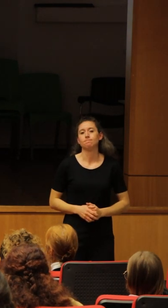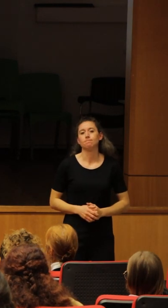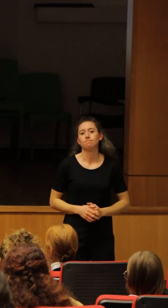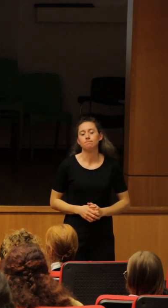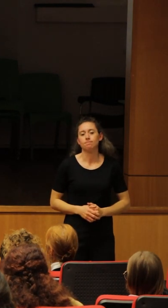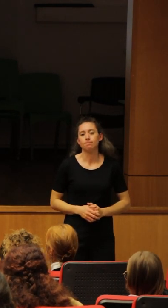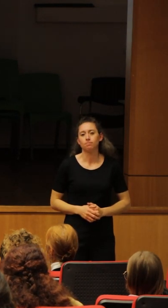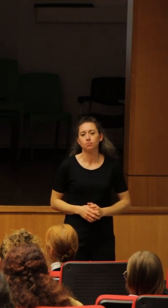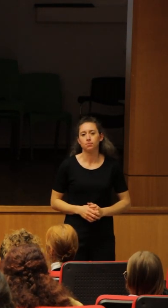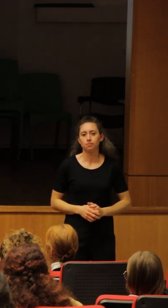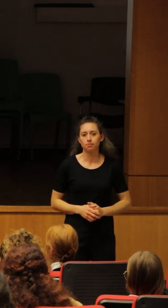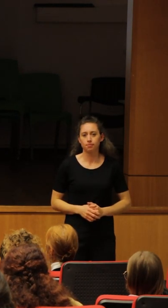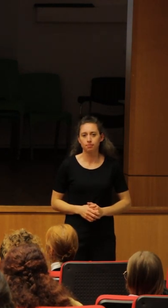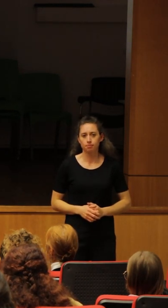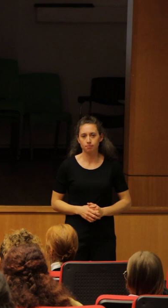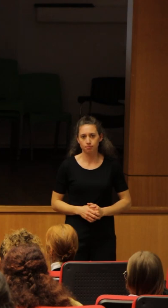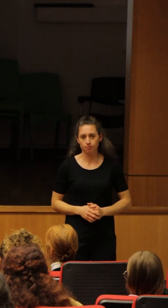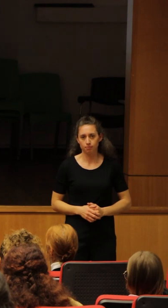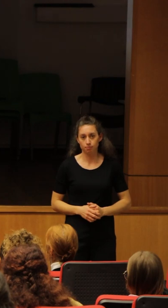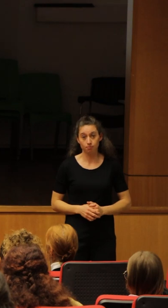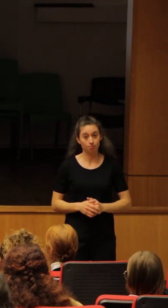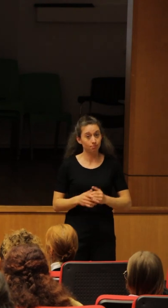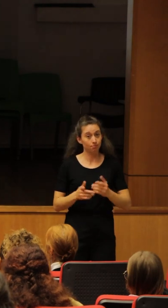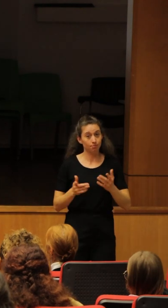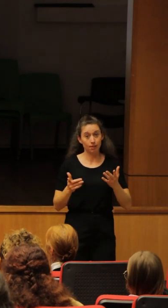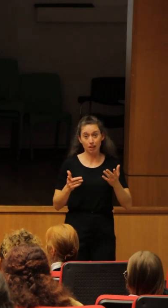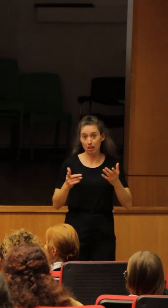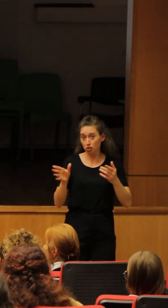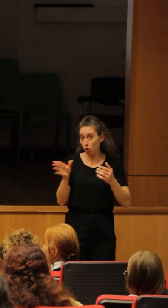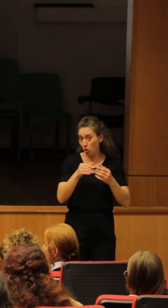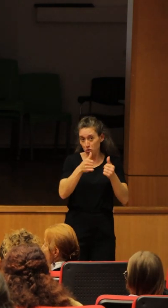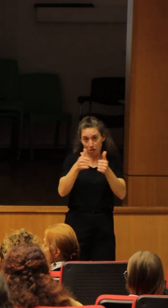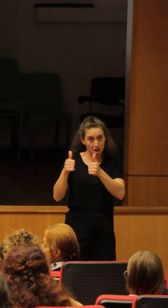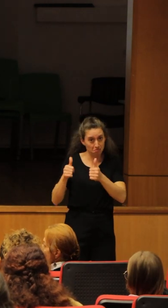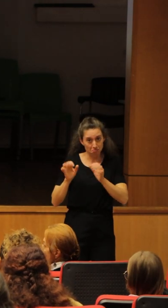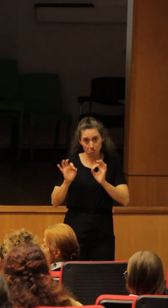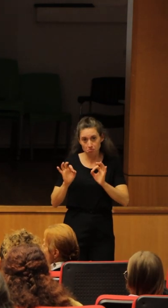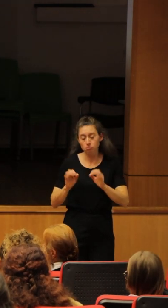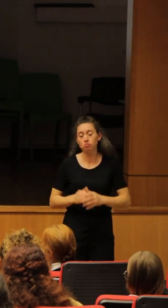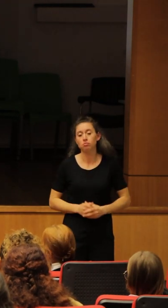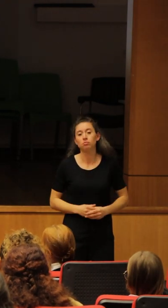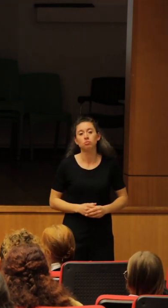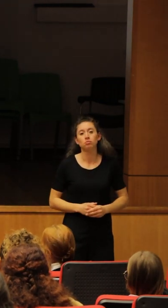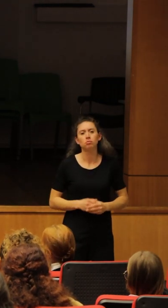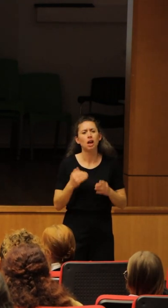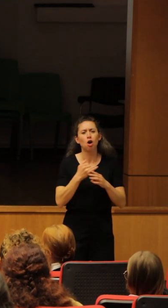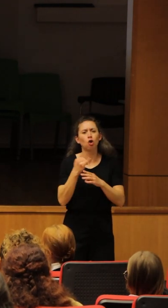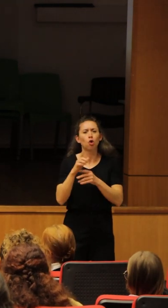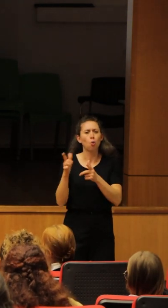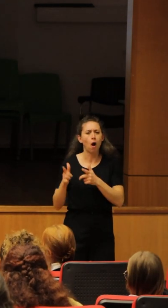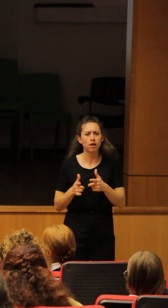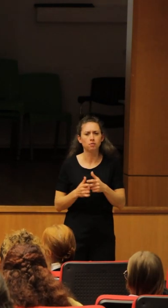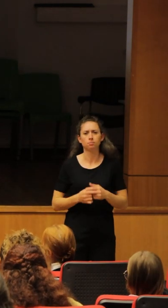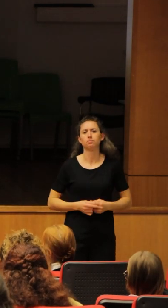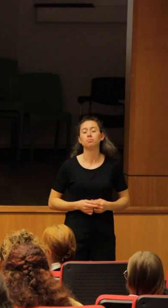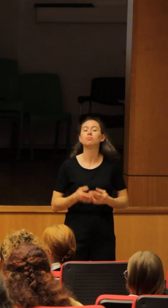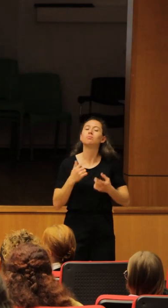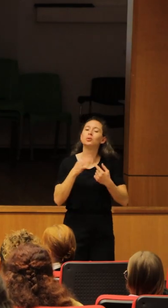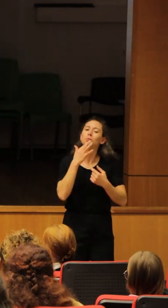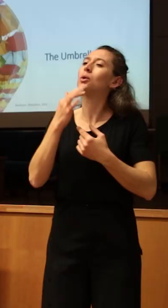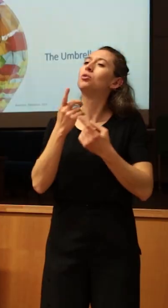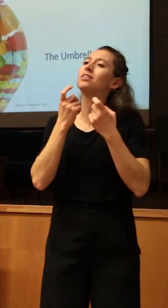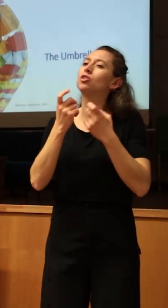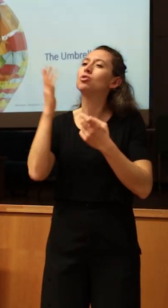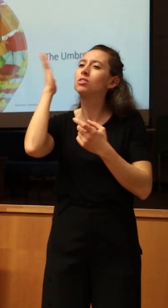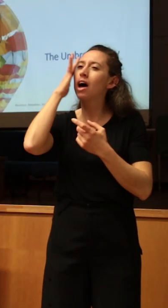and none of this is wrong. Y ni nada de esto está mal. Todo está bien. But we need to know what is the result for us. Pero si uno